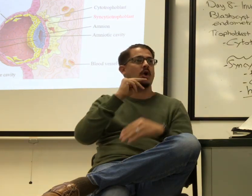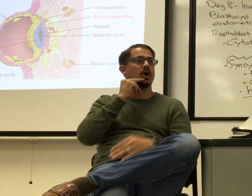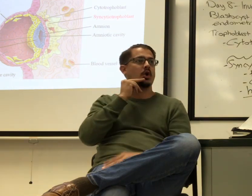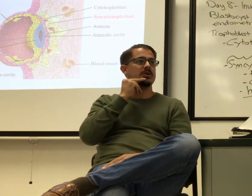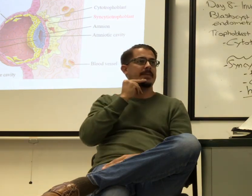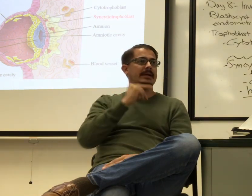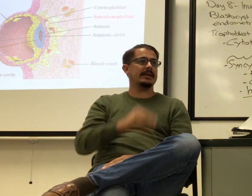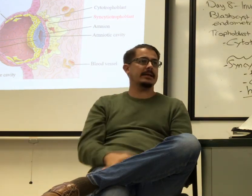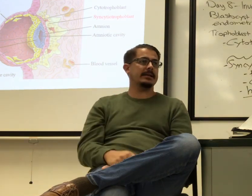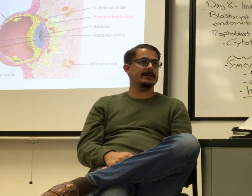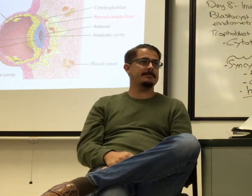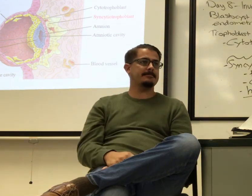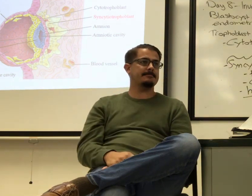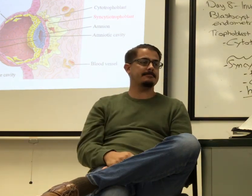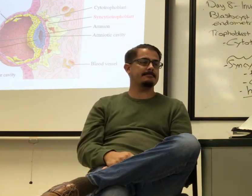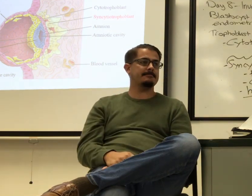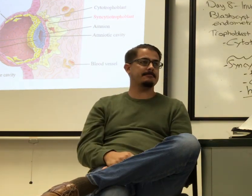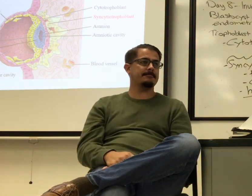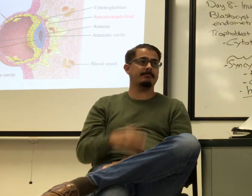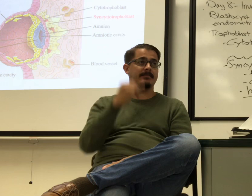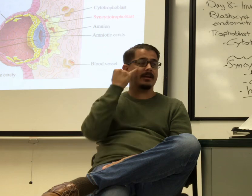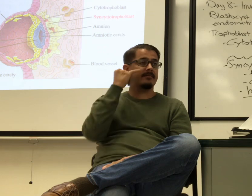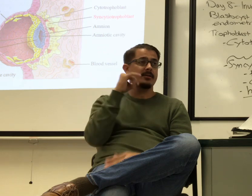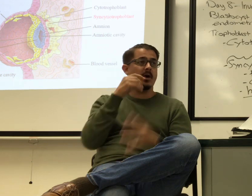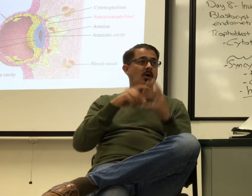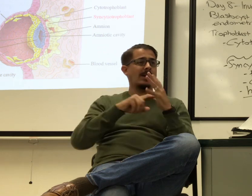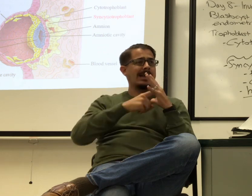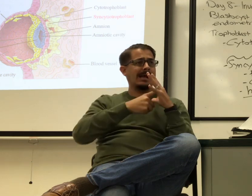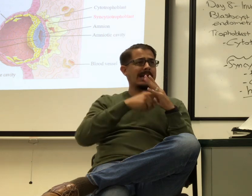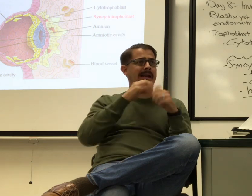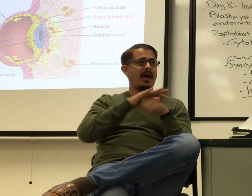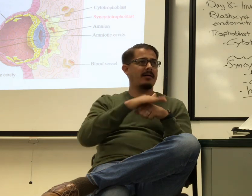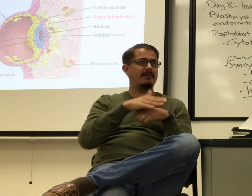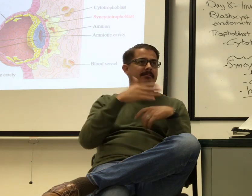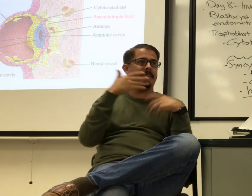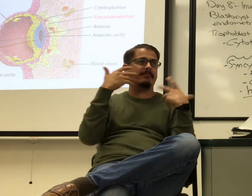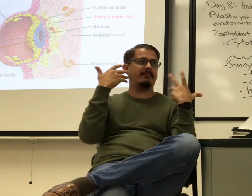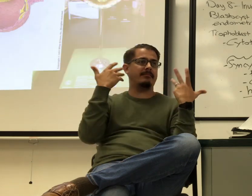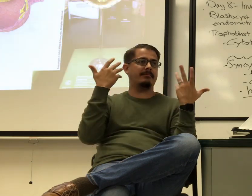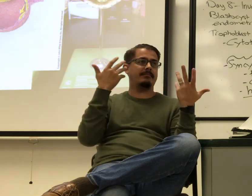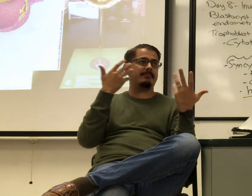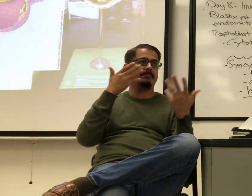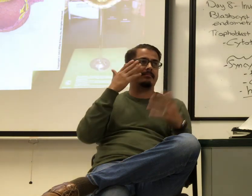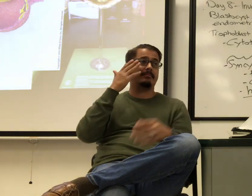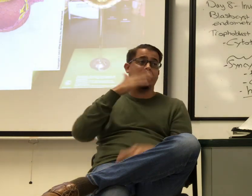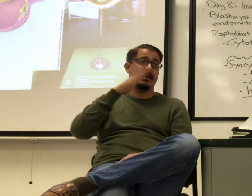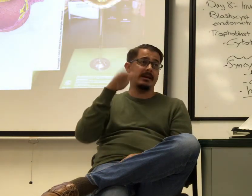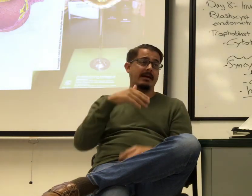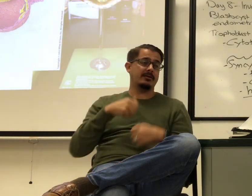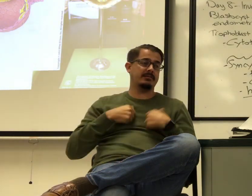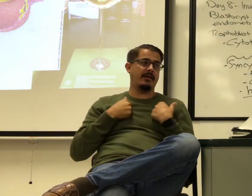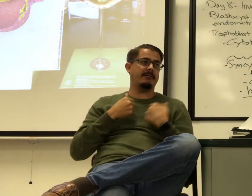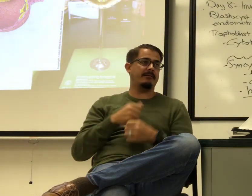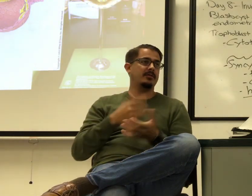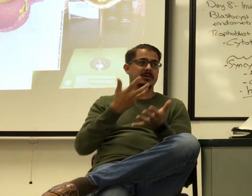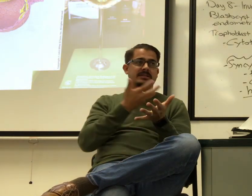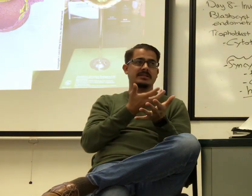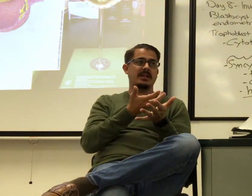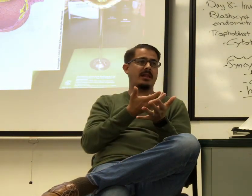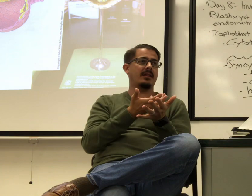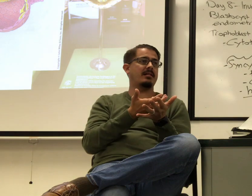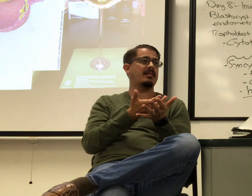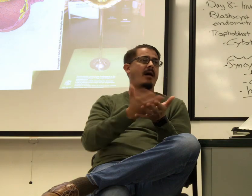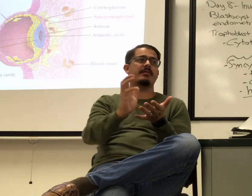okay? And if you don't, you'll never make it. You'll just get sloughed off with the